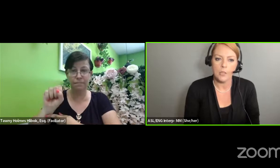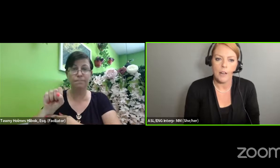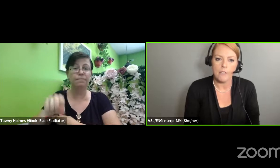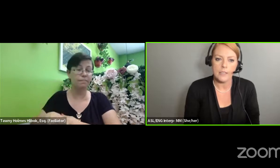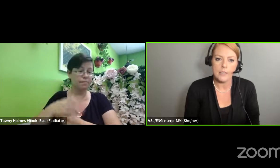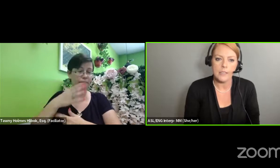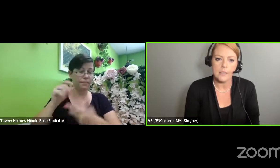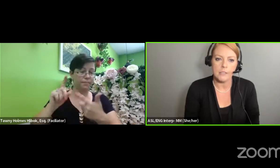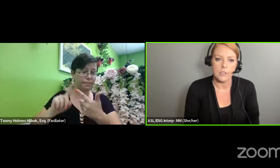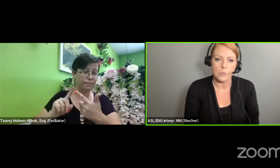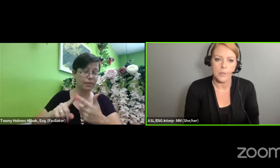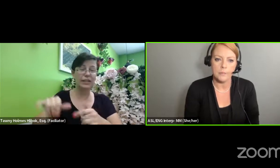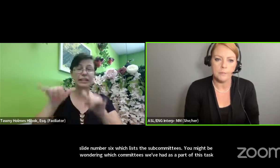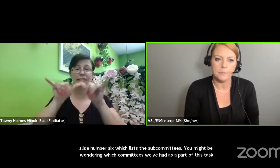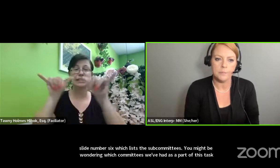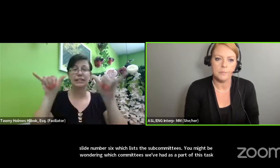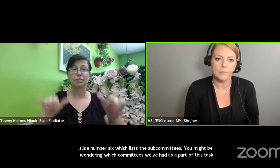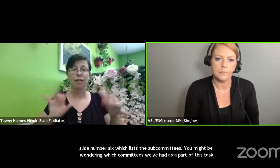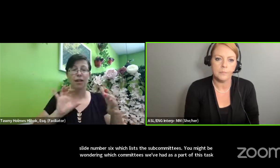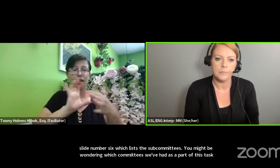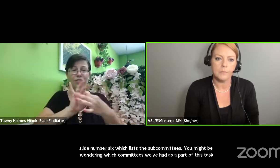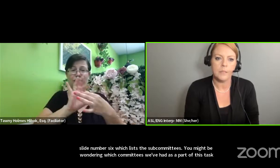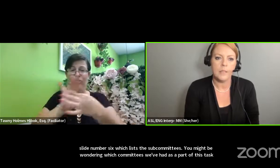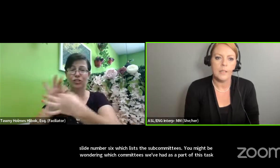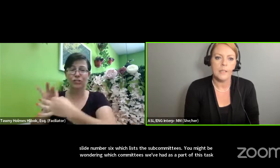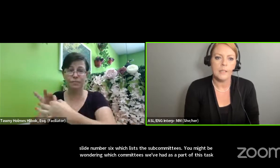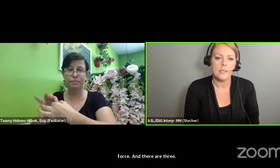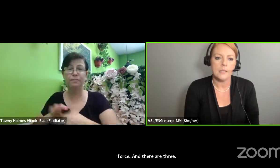Data and demographics is the first one.